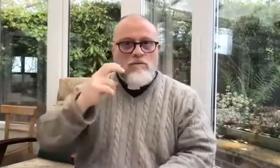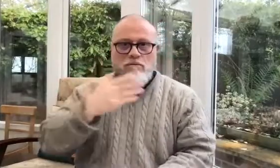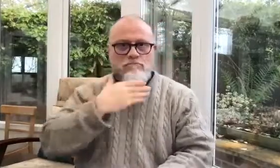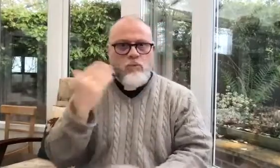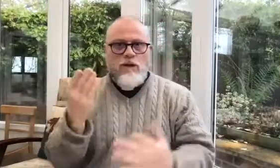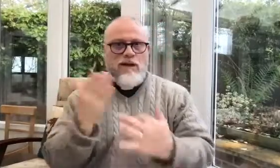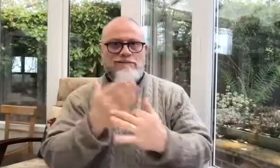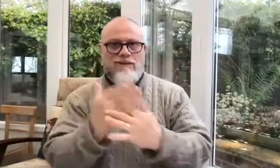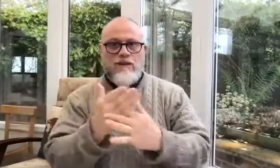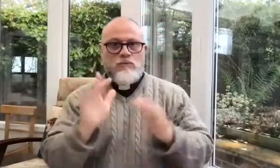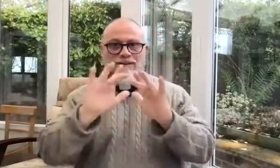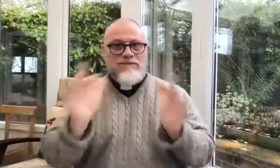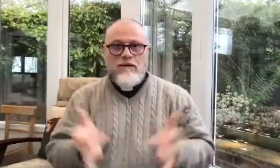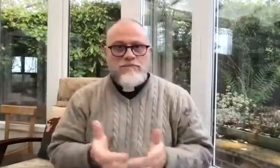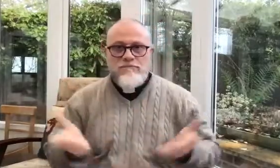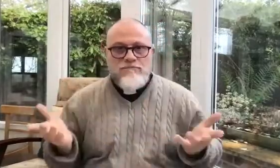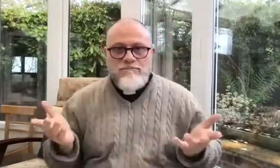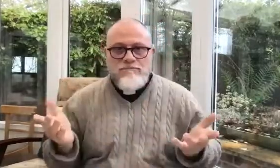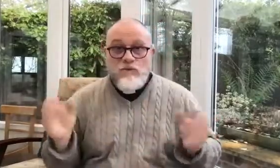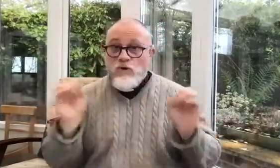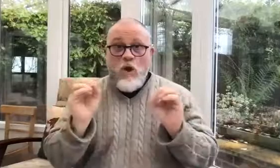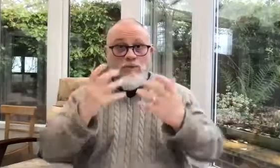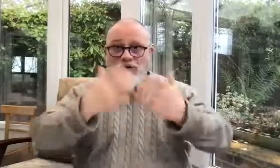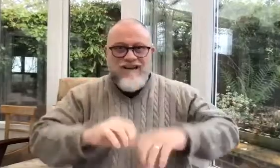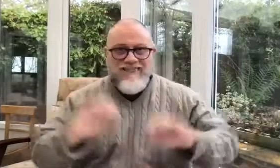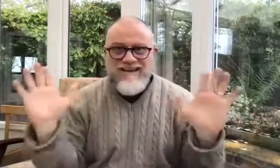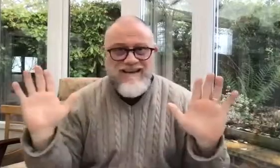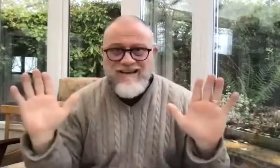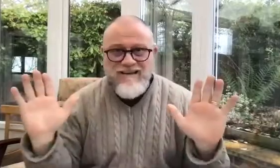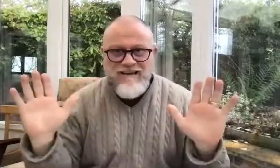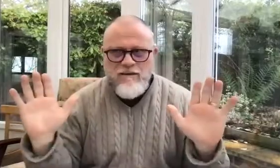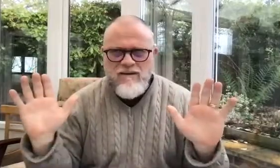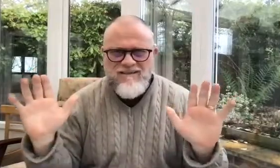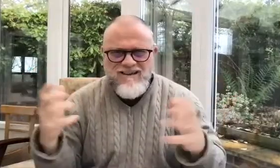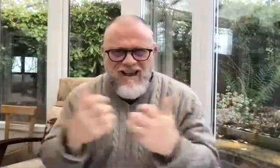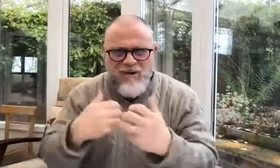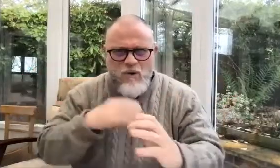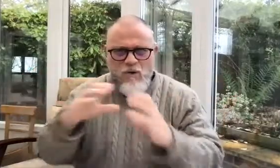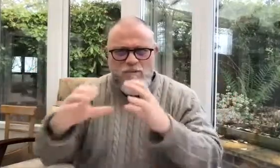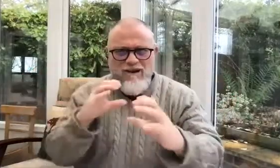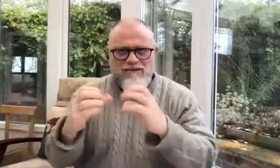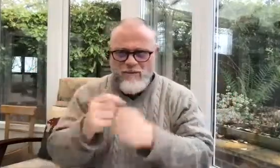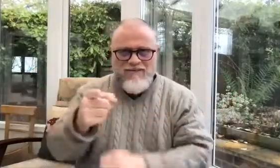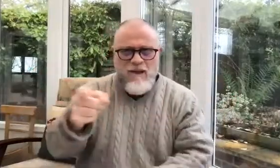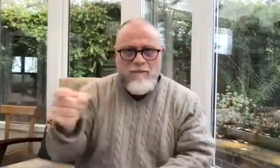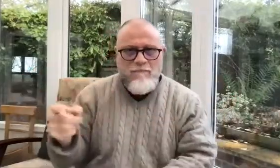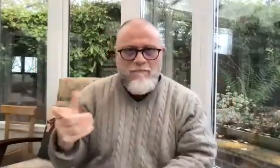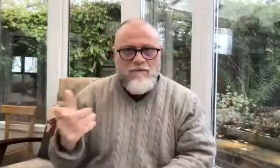maybe there are deaf people, maybe they're older, who don't have access to the internet, no technology at all. So how